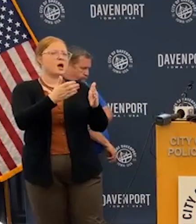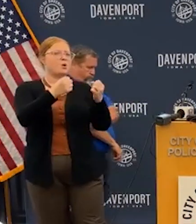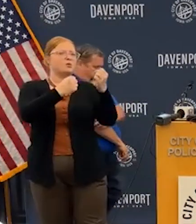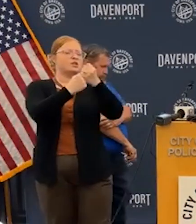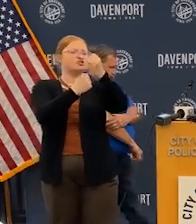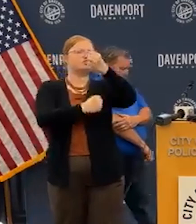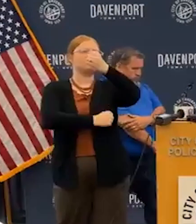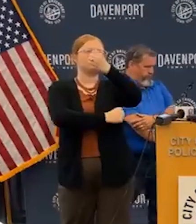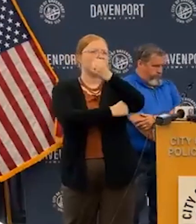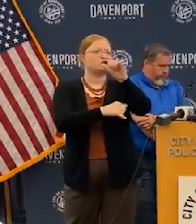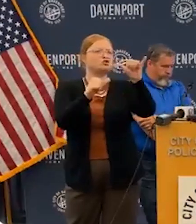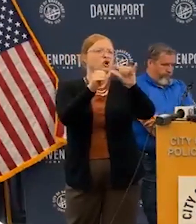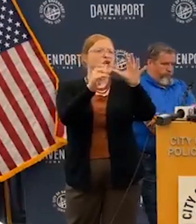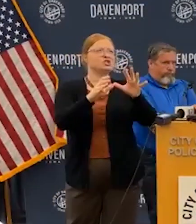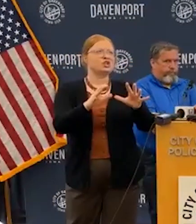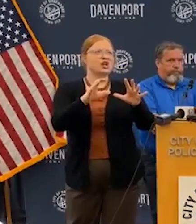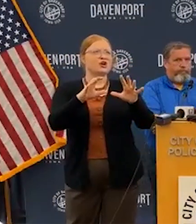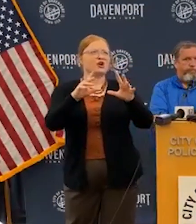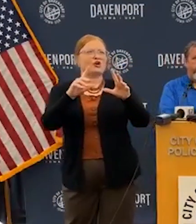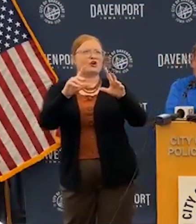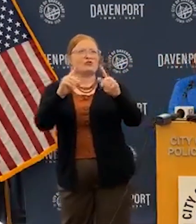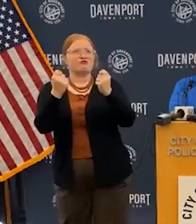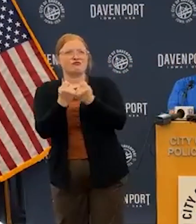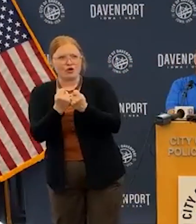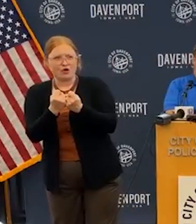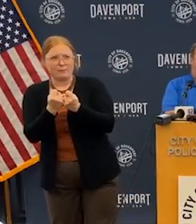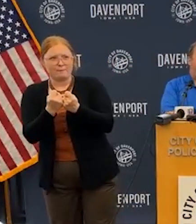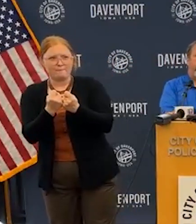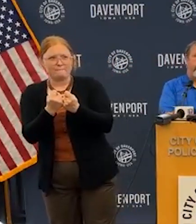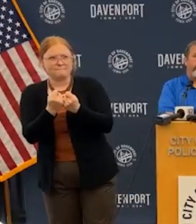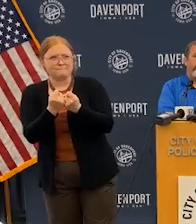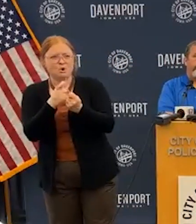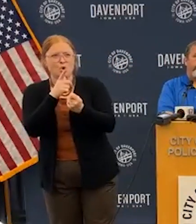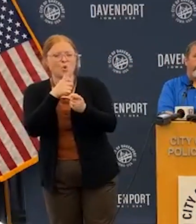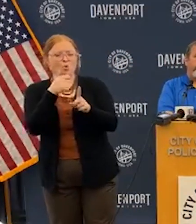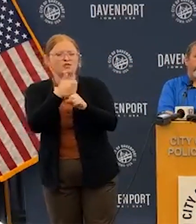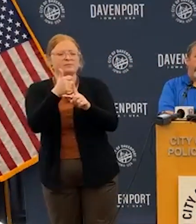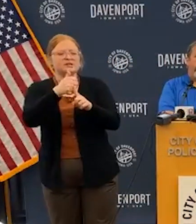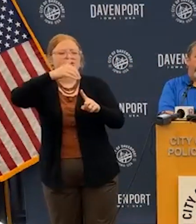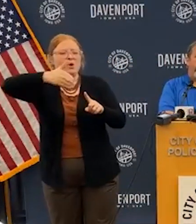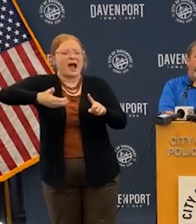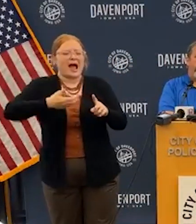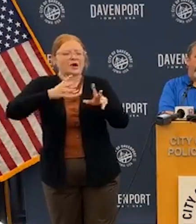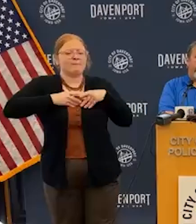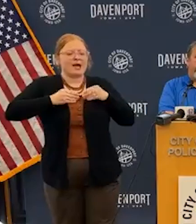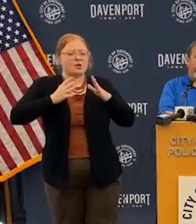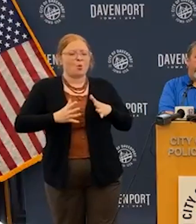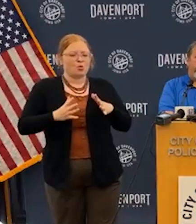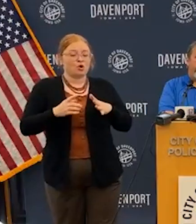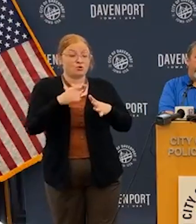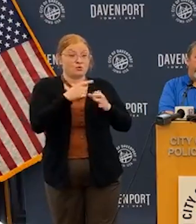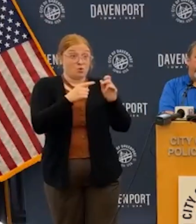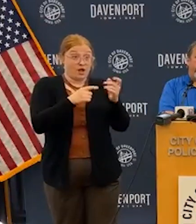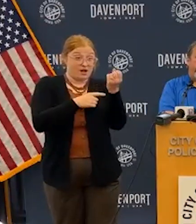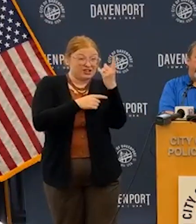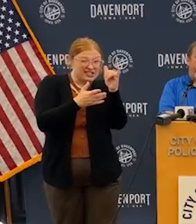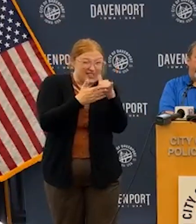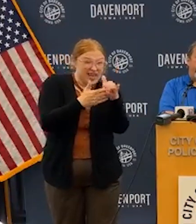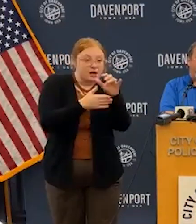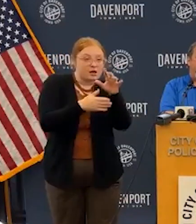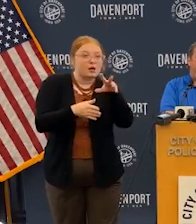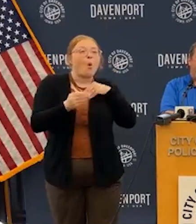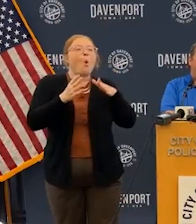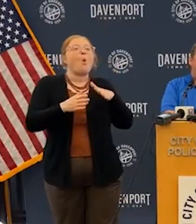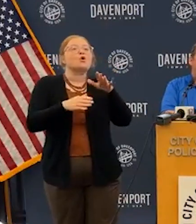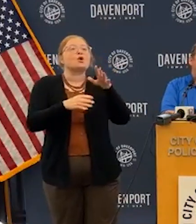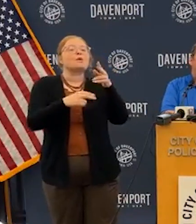building to write up its report. Why was that? Why wouldn't the city have, if the city required